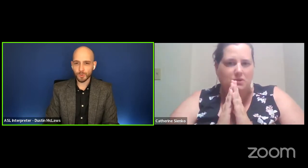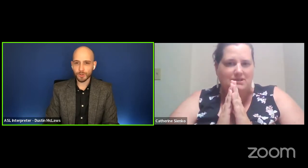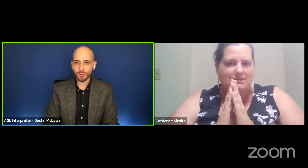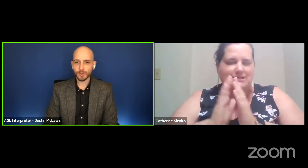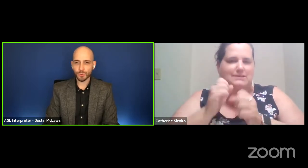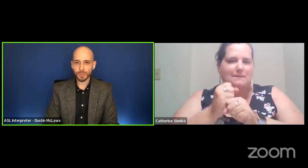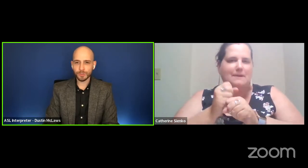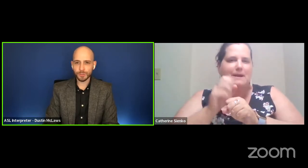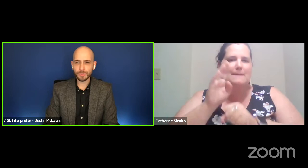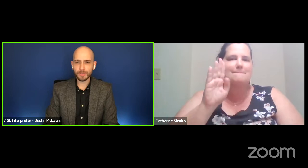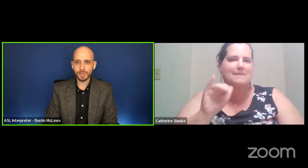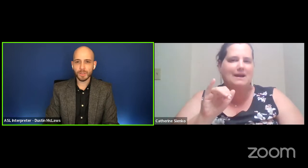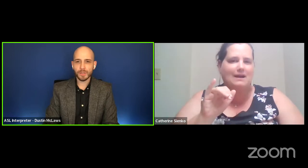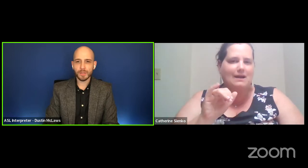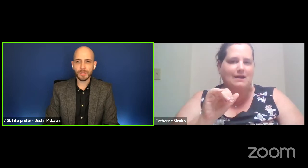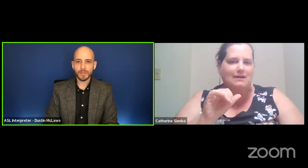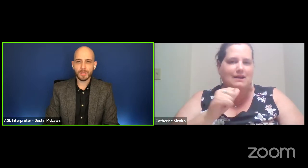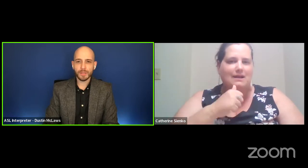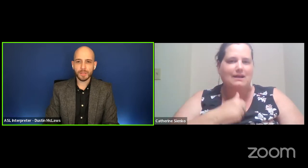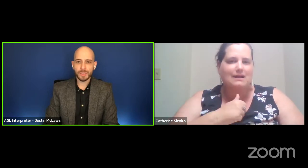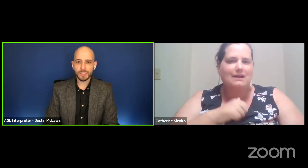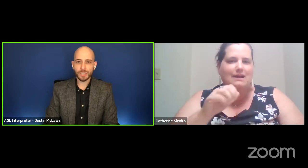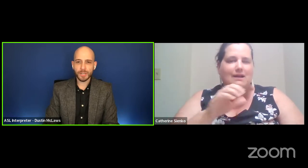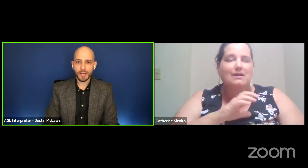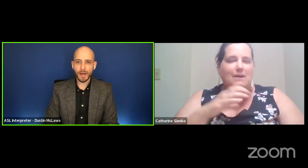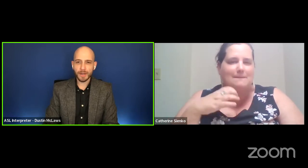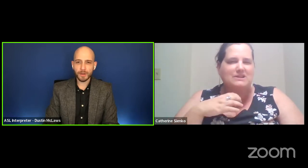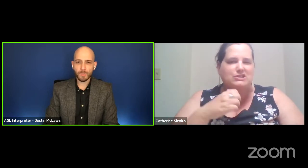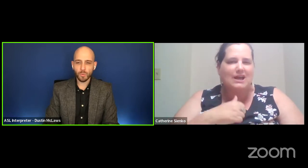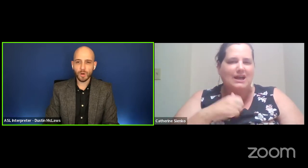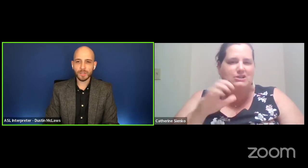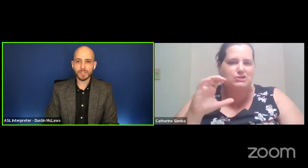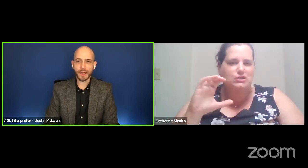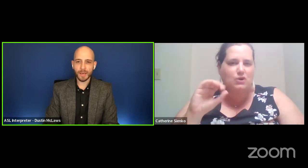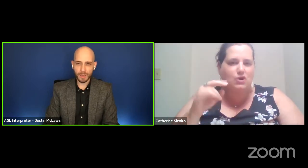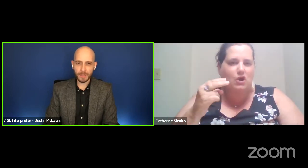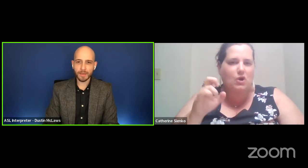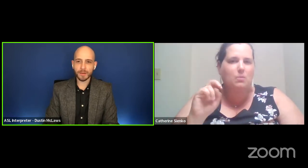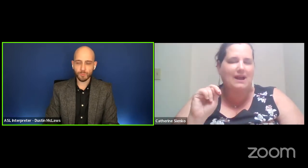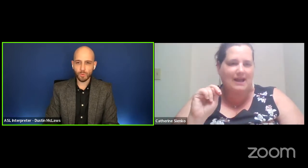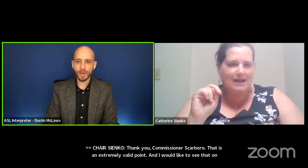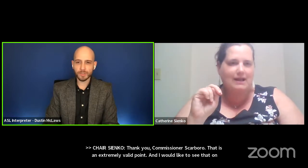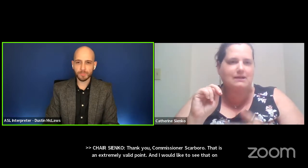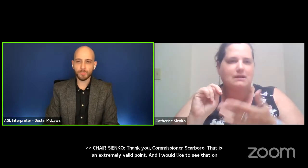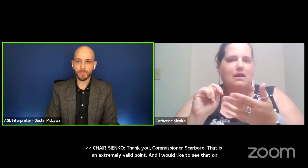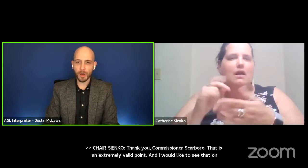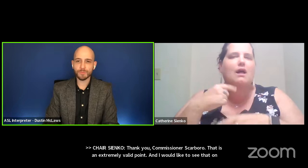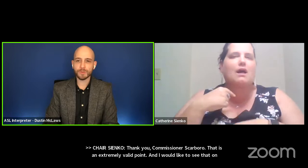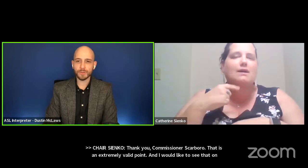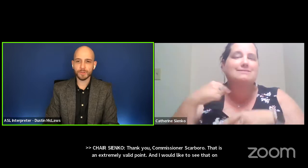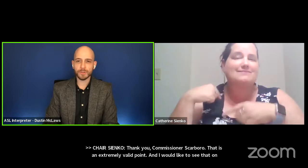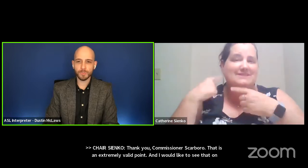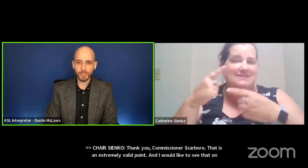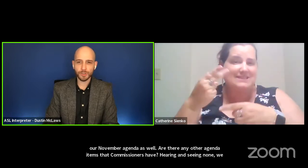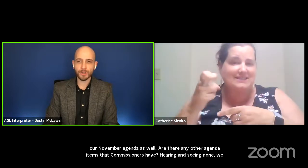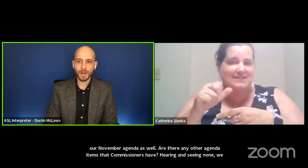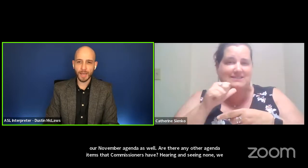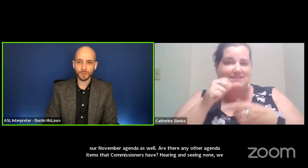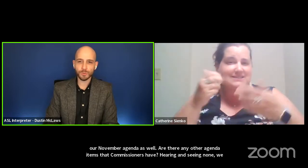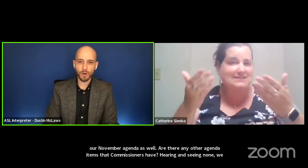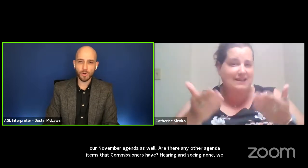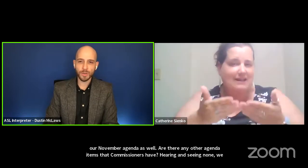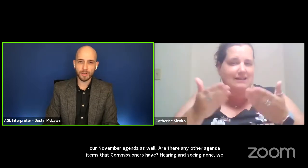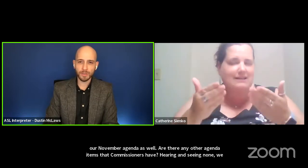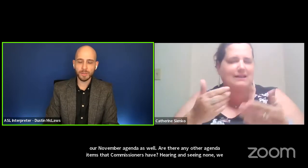the interpreter shortage. This agenda item was a request of